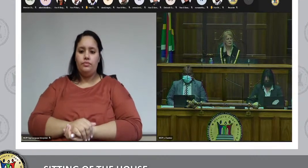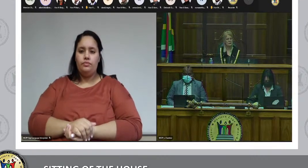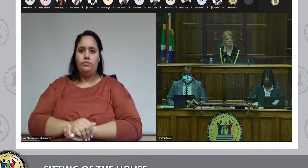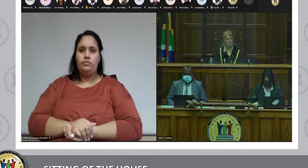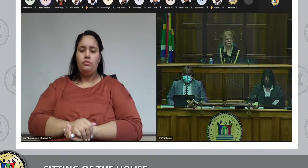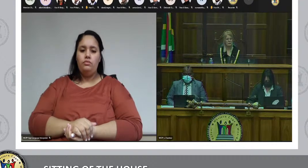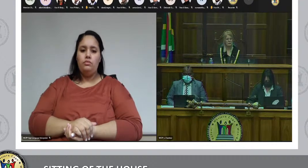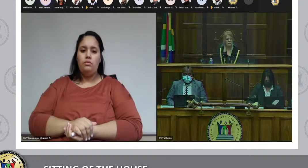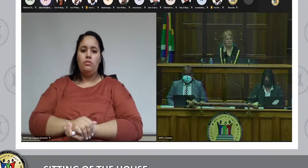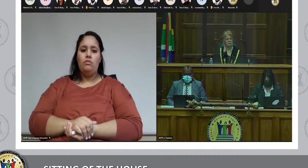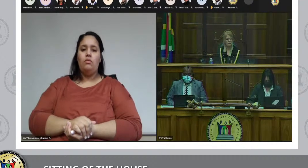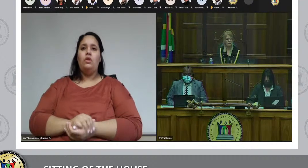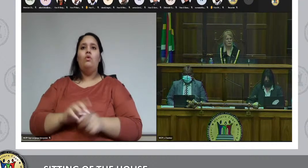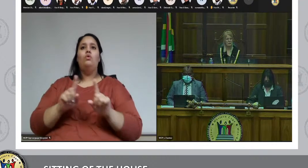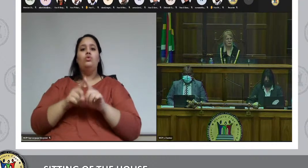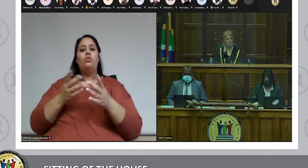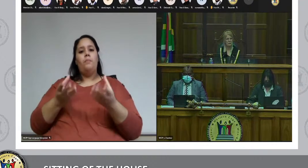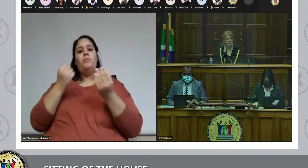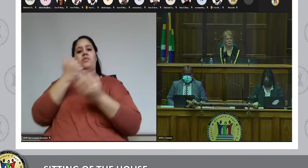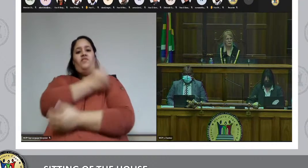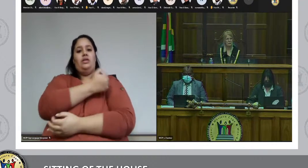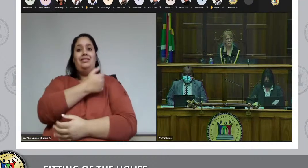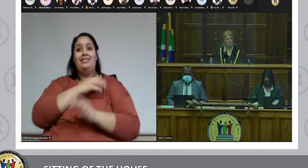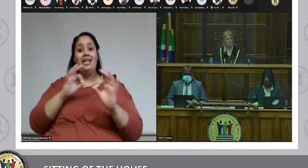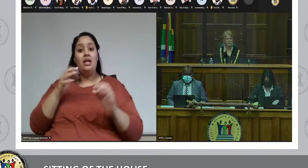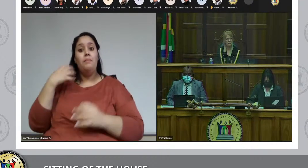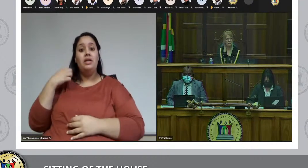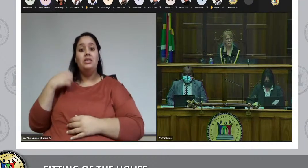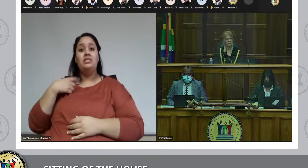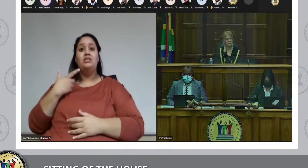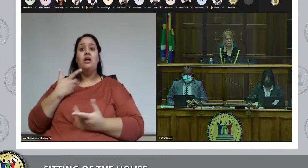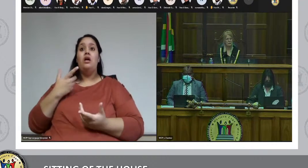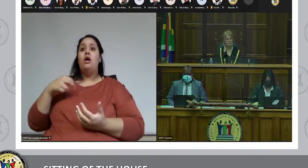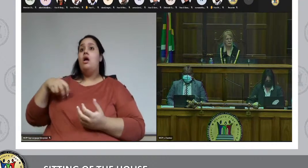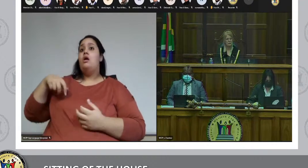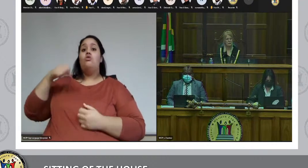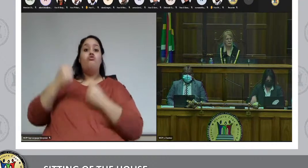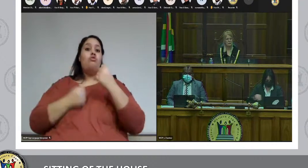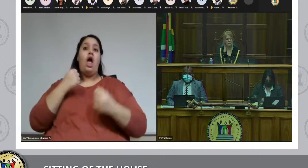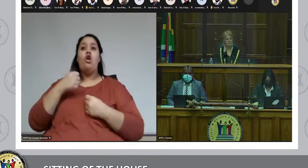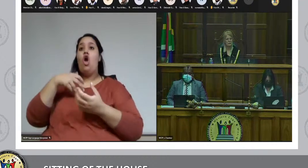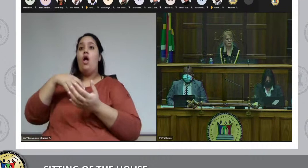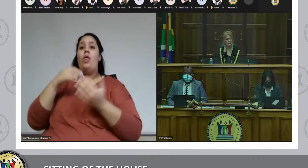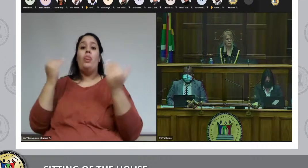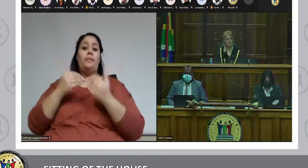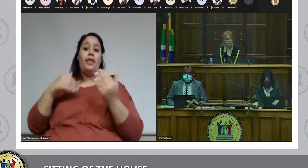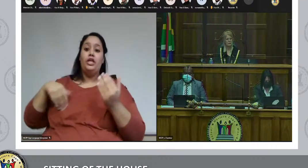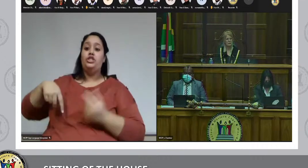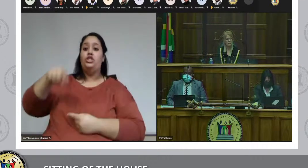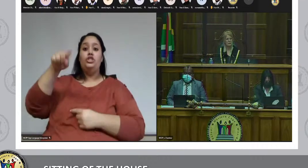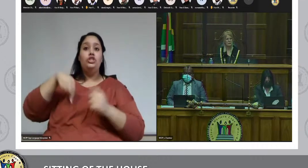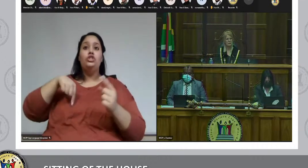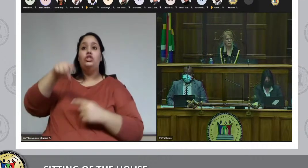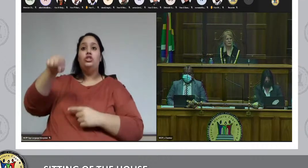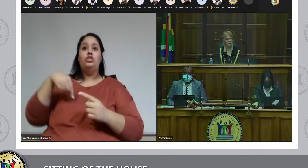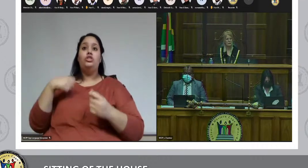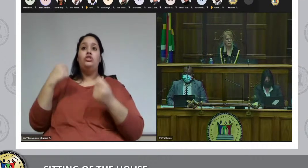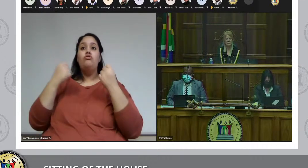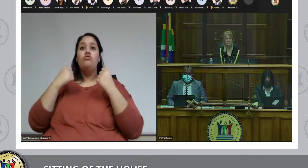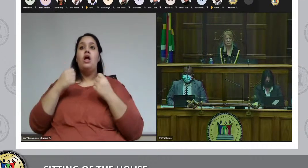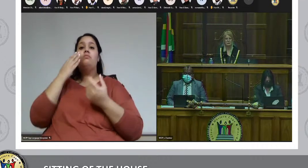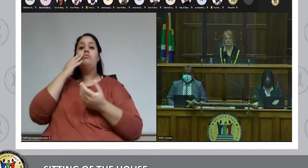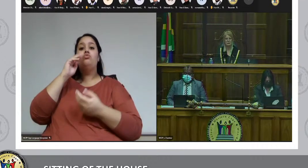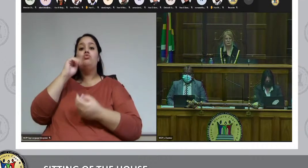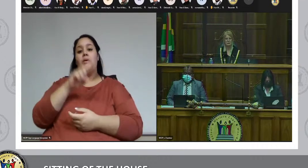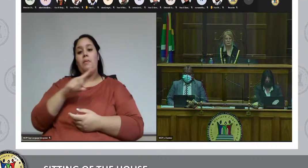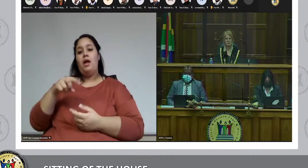availability and to get a vaccine. That minister ran on beaches like a madman. He ran up and down on Muizenberg Beach,